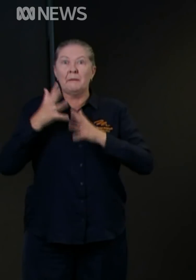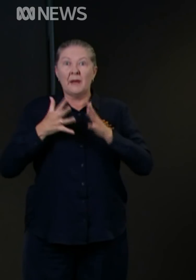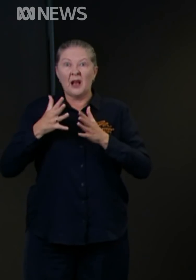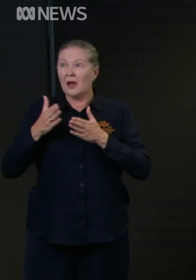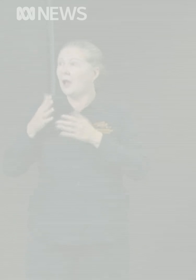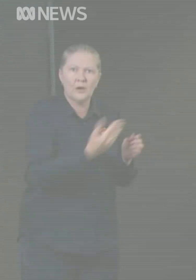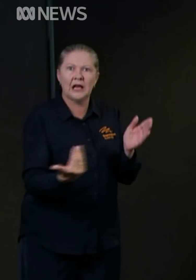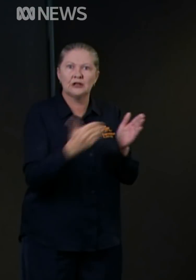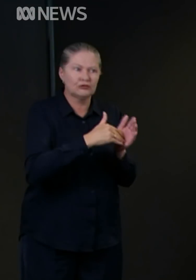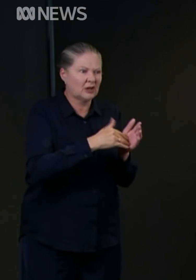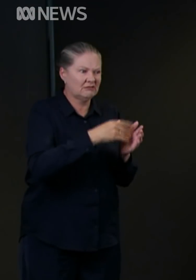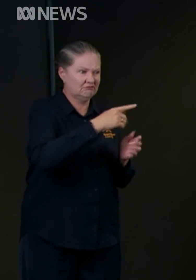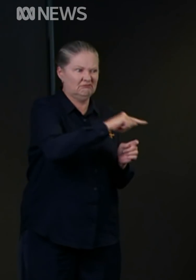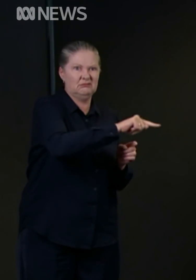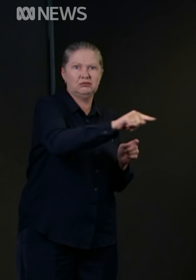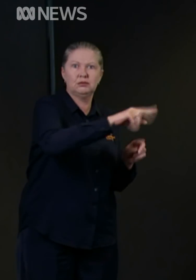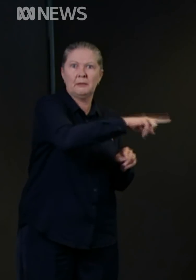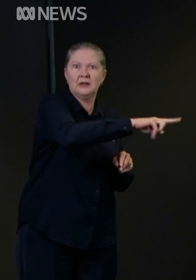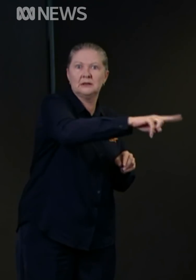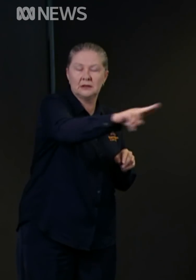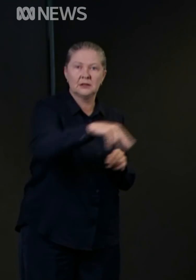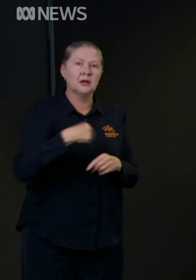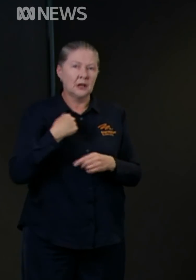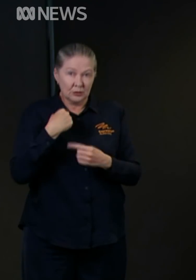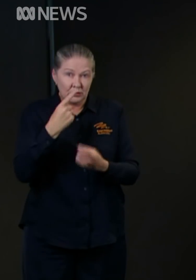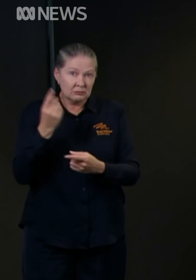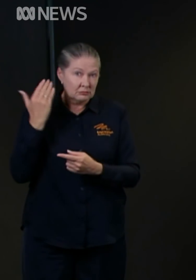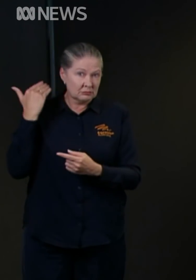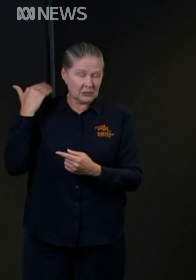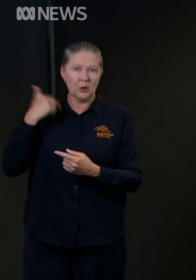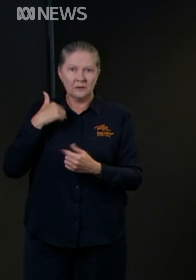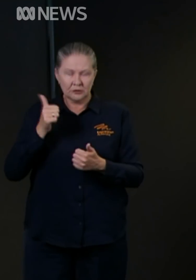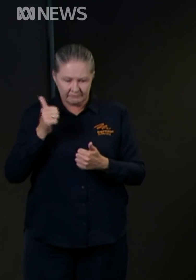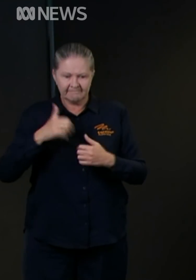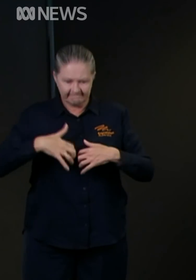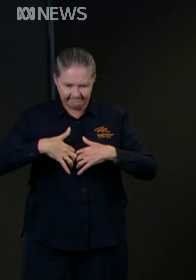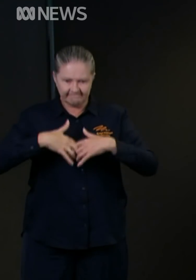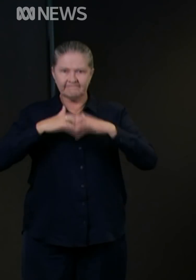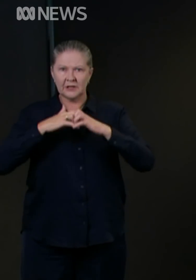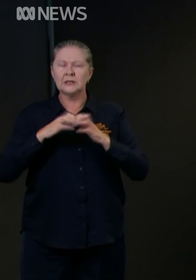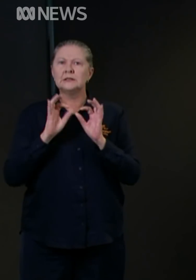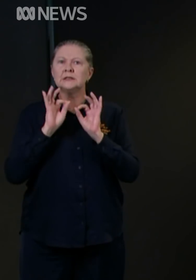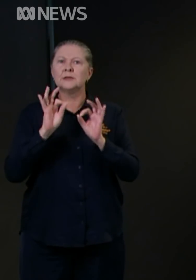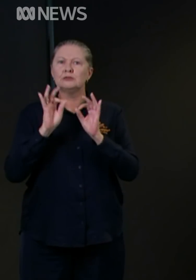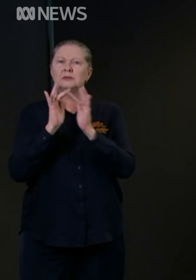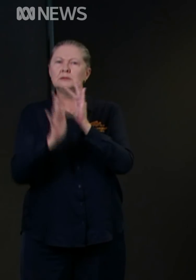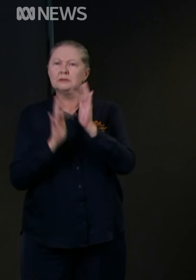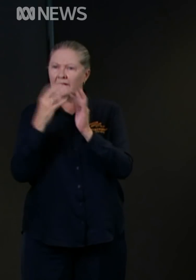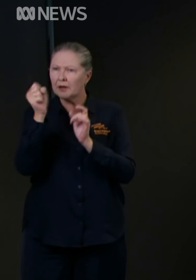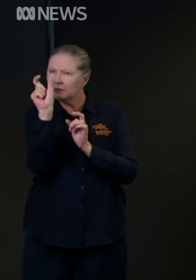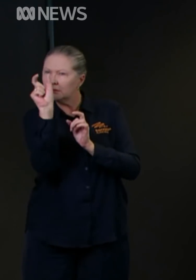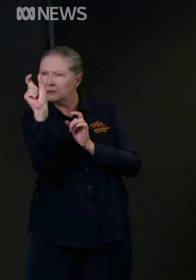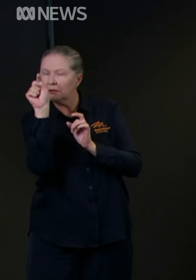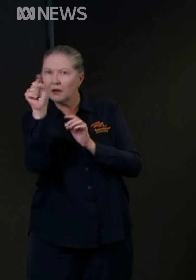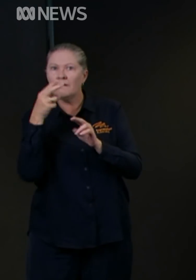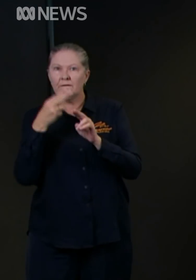hospital system. In the last few days, I had mentioned that we had established a dedicated portal on the Department of Health